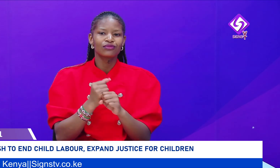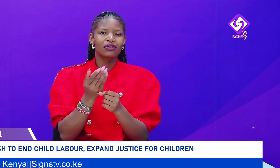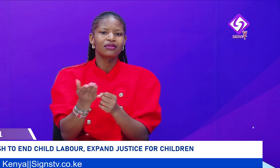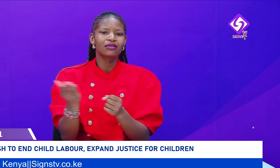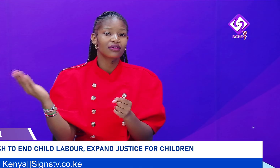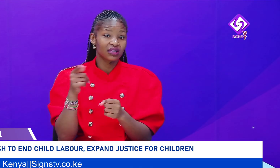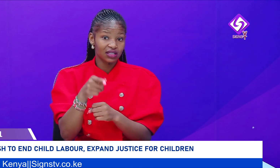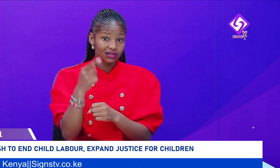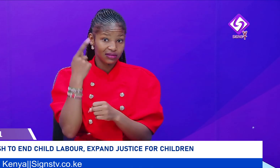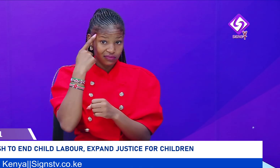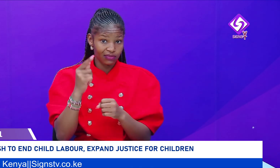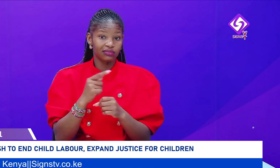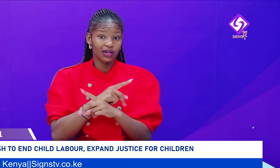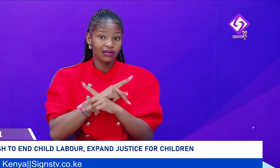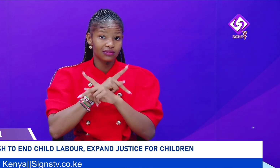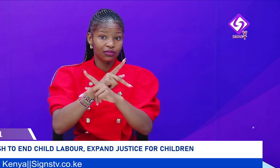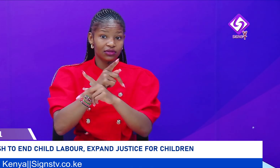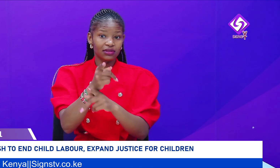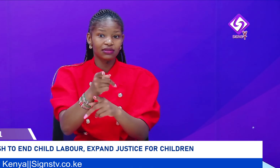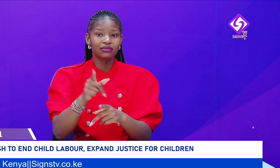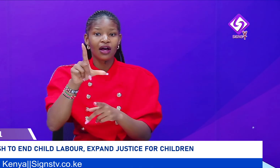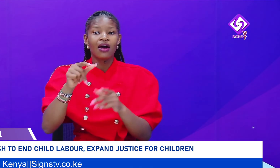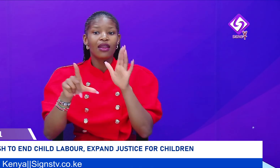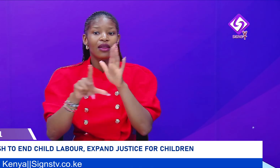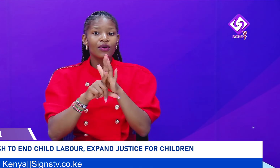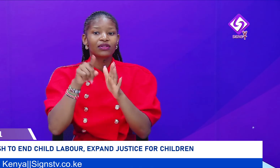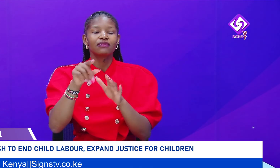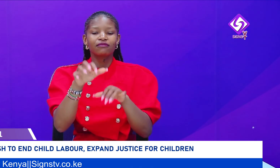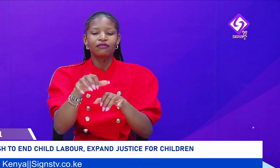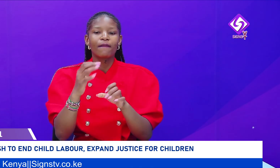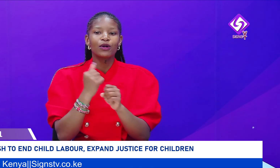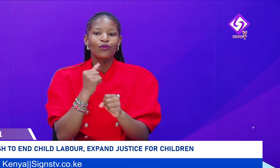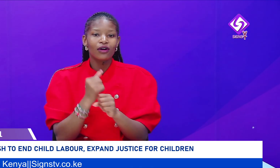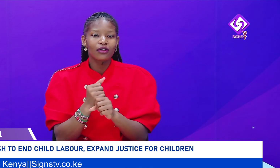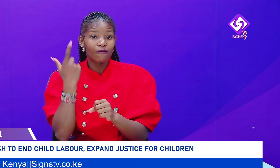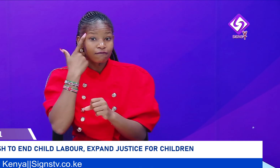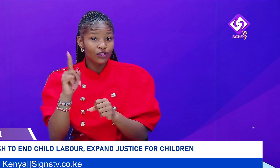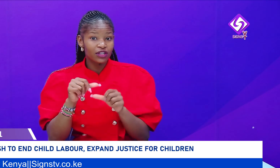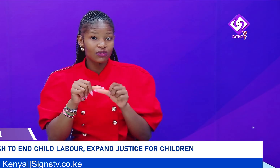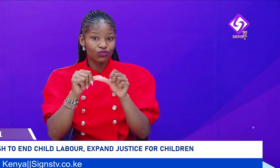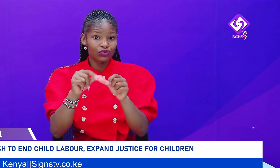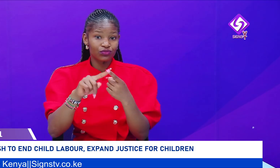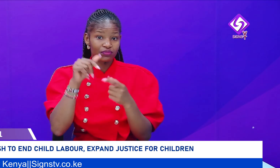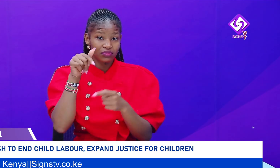number 182 on the worst forms of child labor.